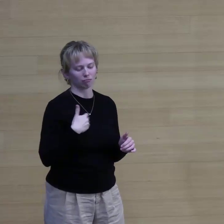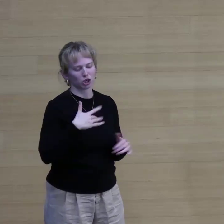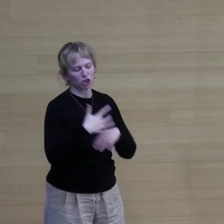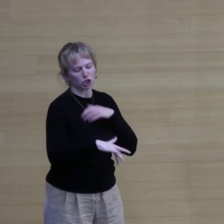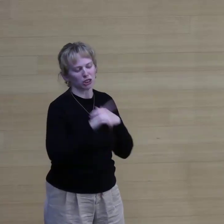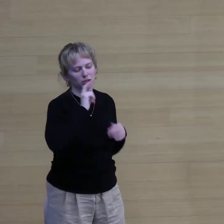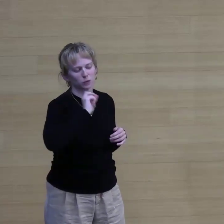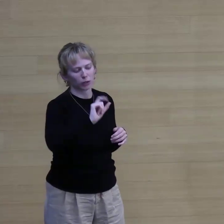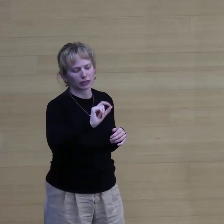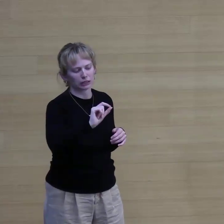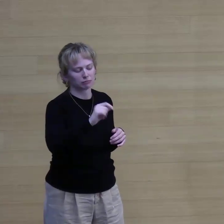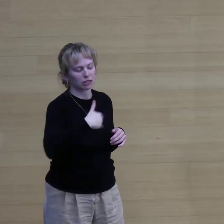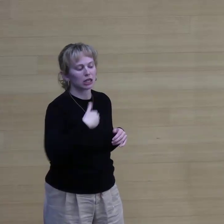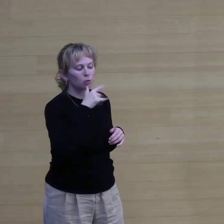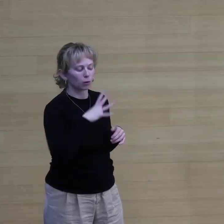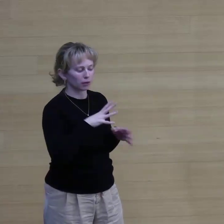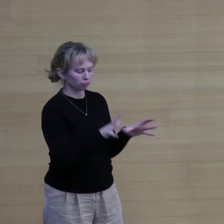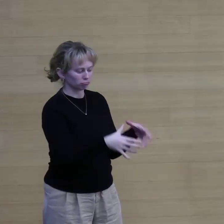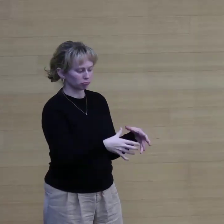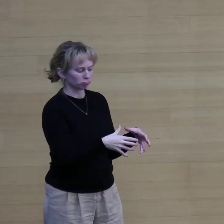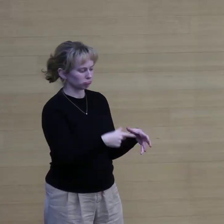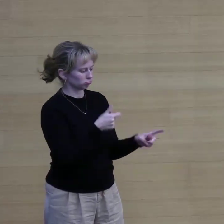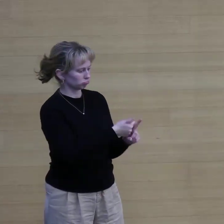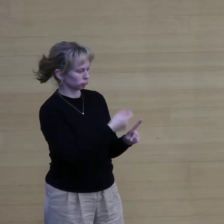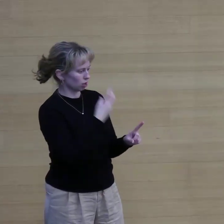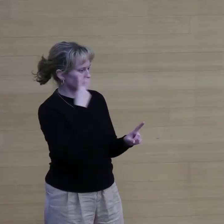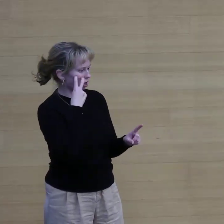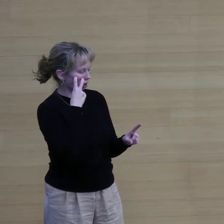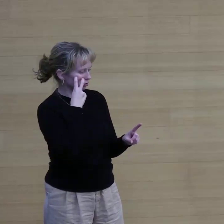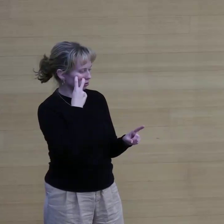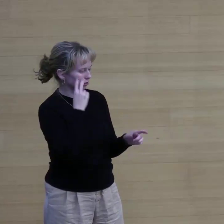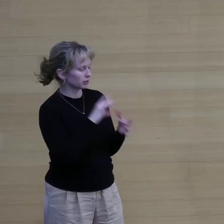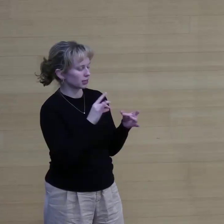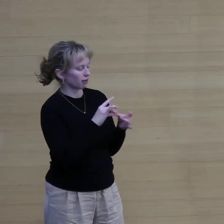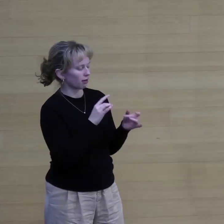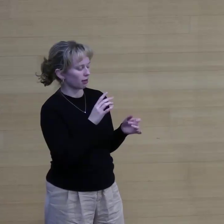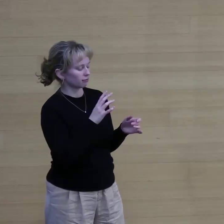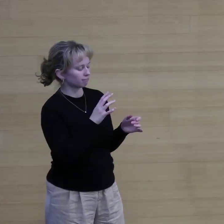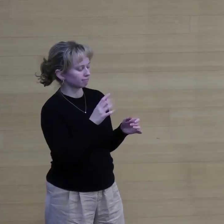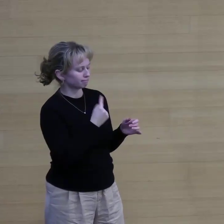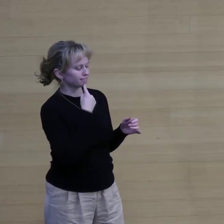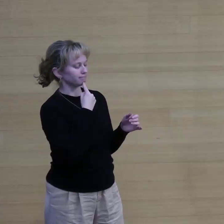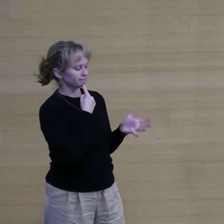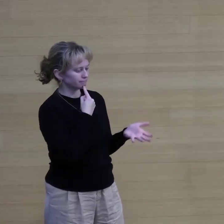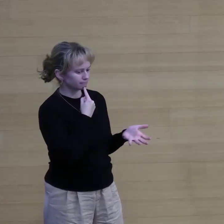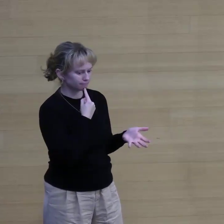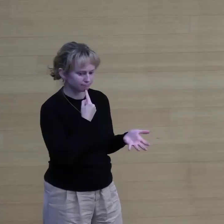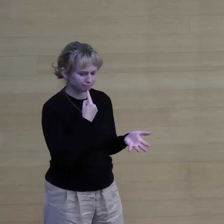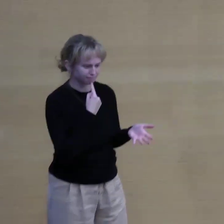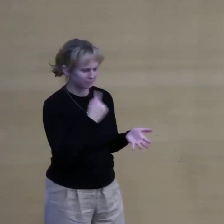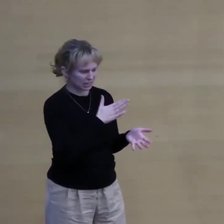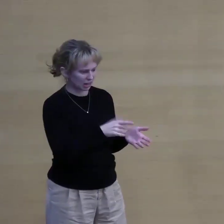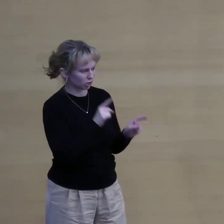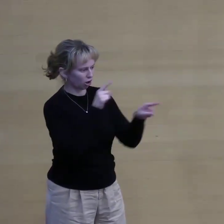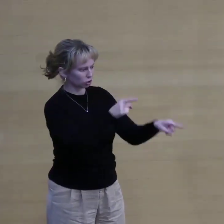20s. And there was a young woman in our group who was blind and who said very disappointedly that she had never been to